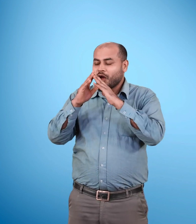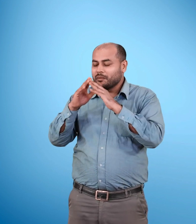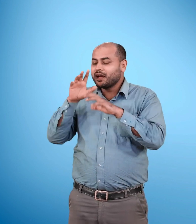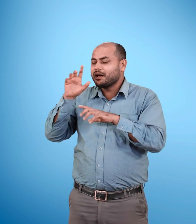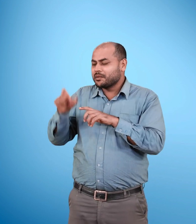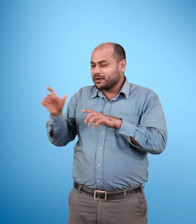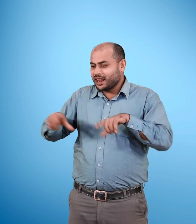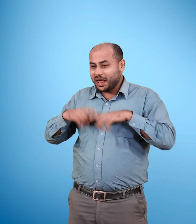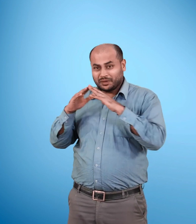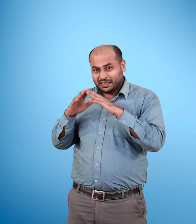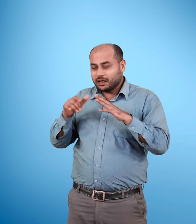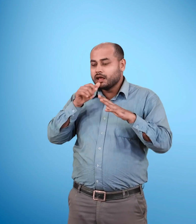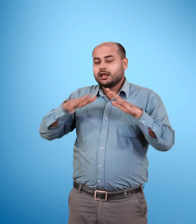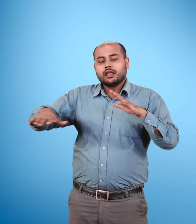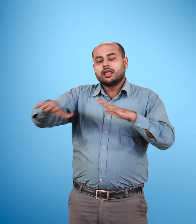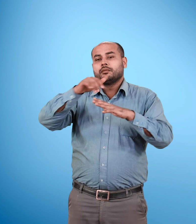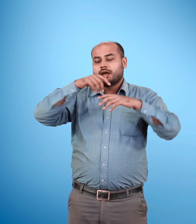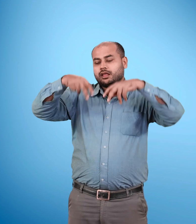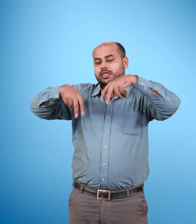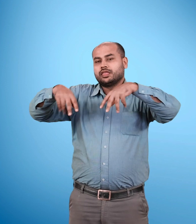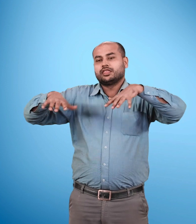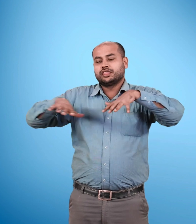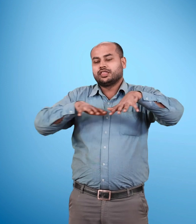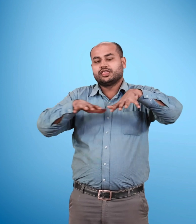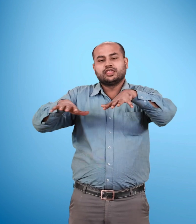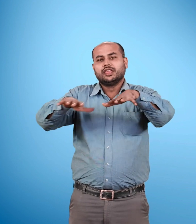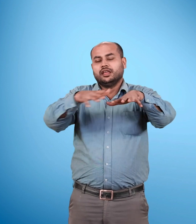domestic animals, property and human life.